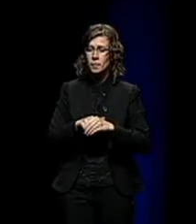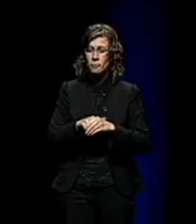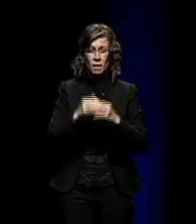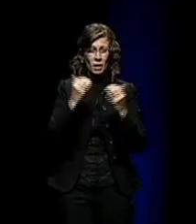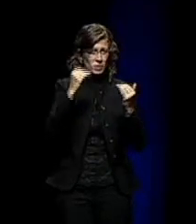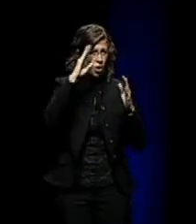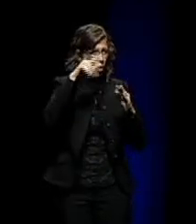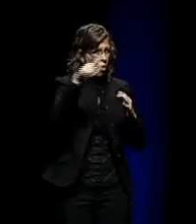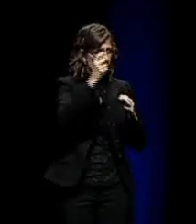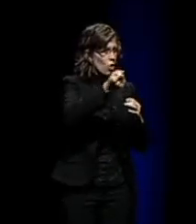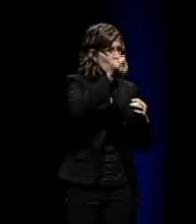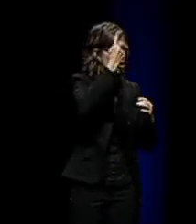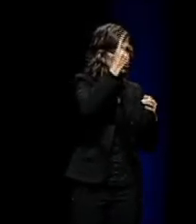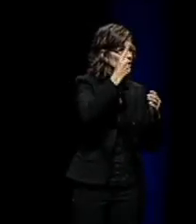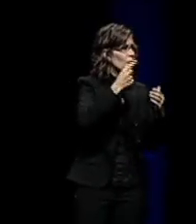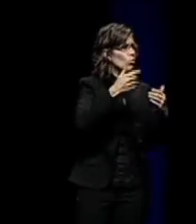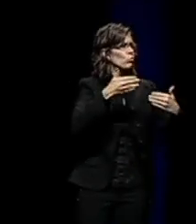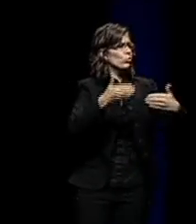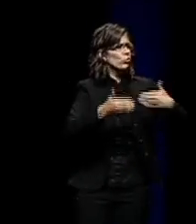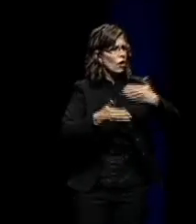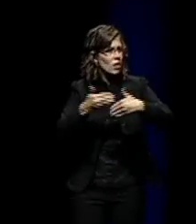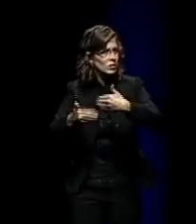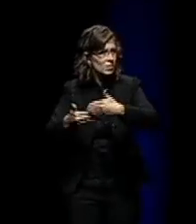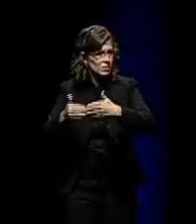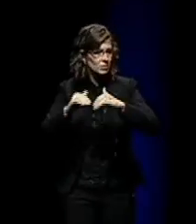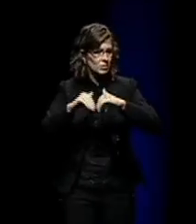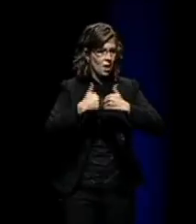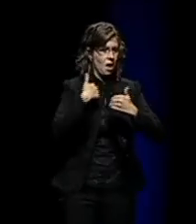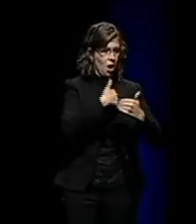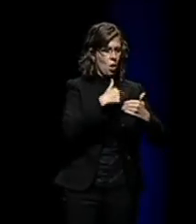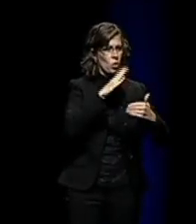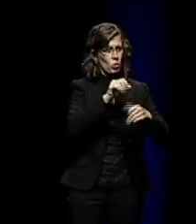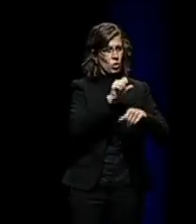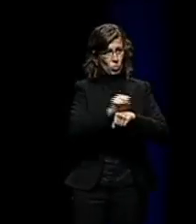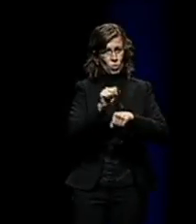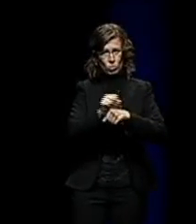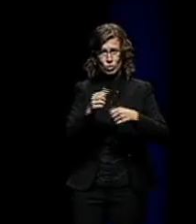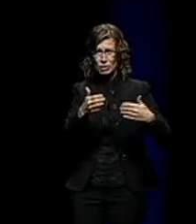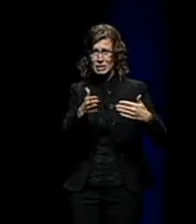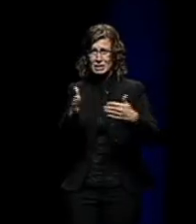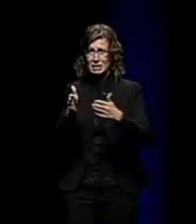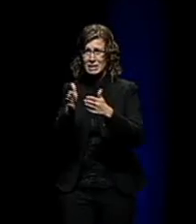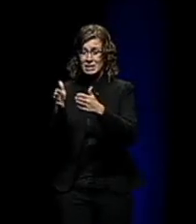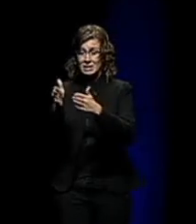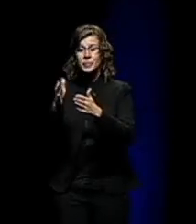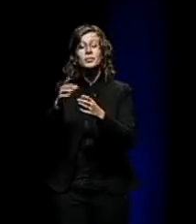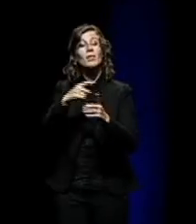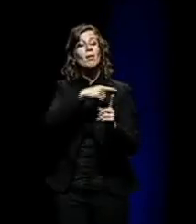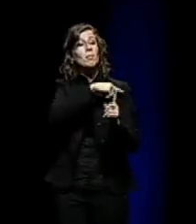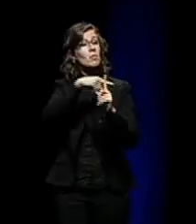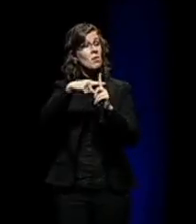going to snake our way through this thing. But we also have design objectives. The overall objective,